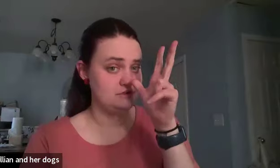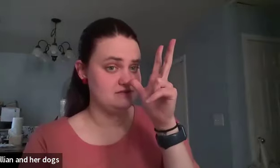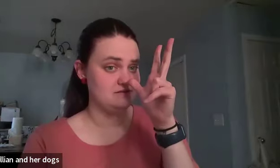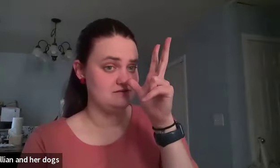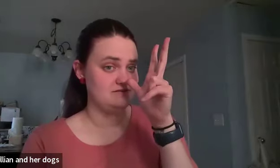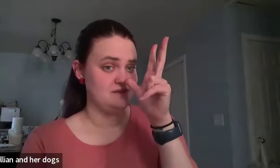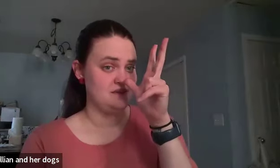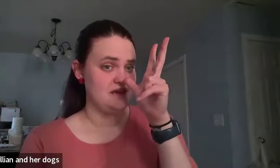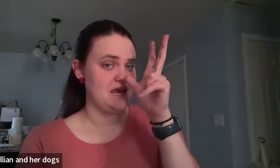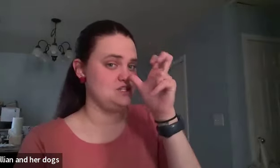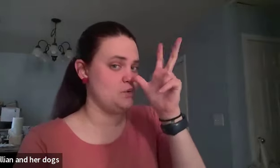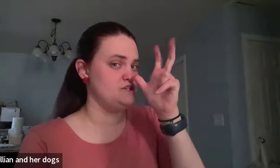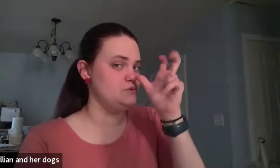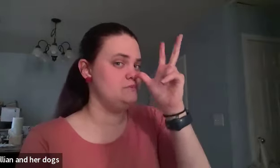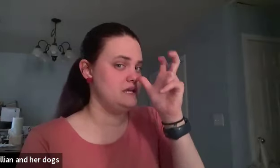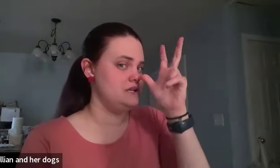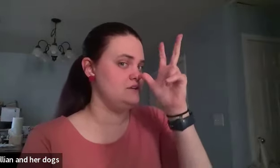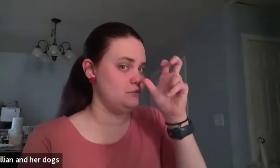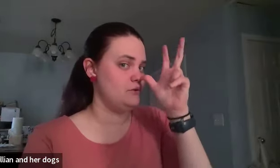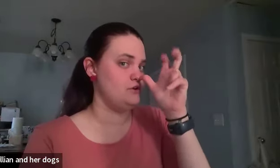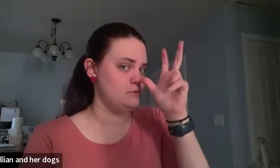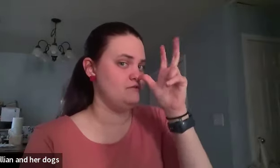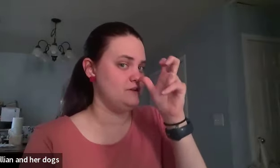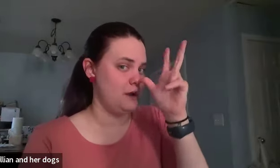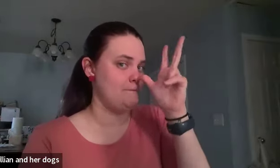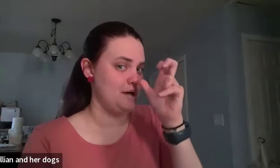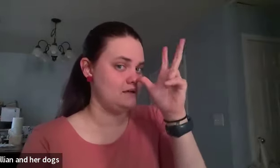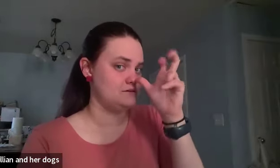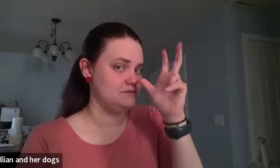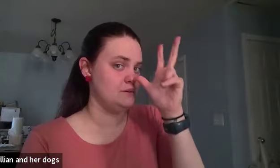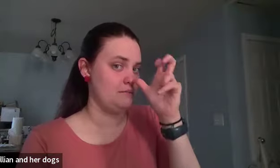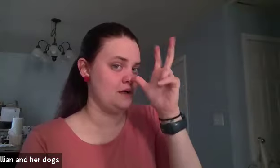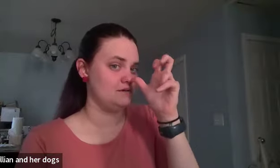nose, and you're going to bend your pointer and your middle finger down. Bug, bug.